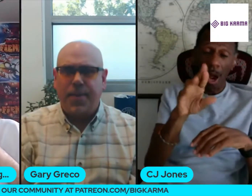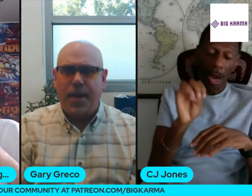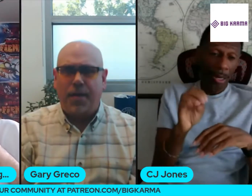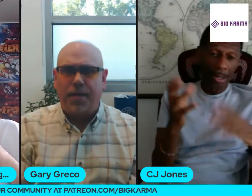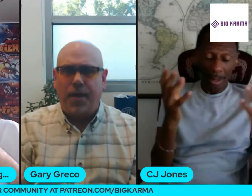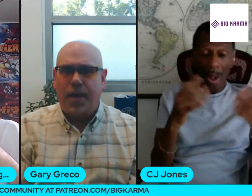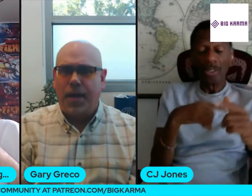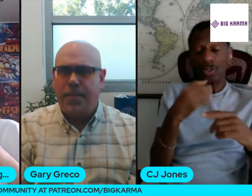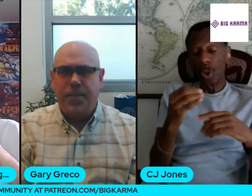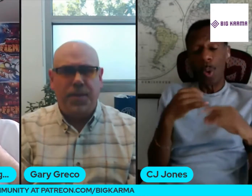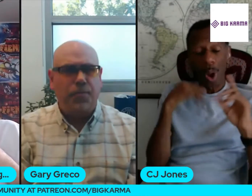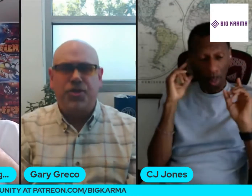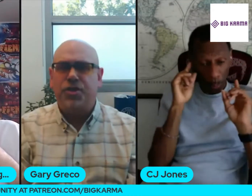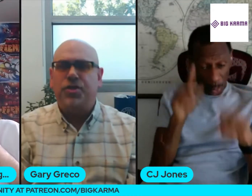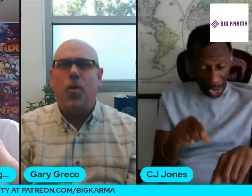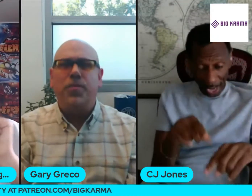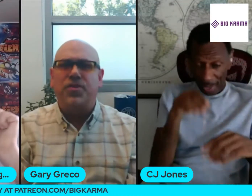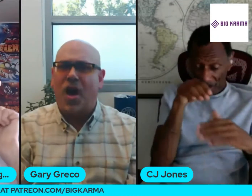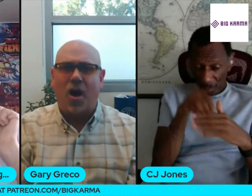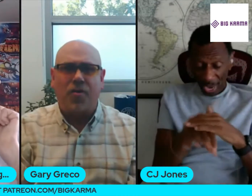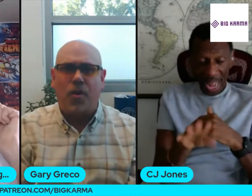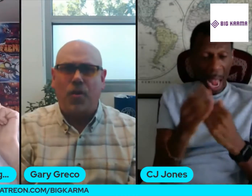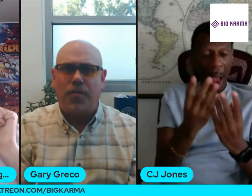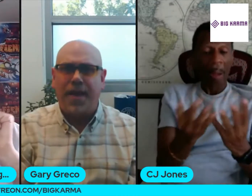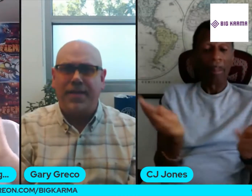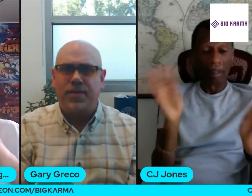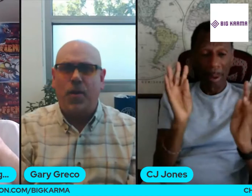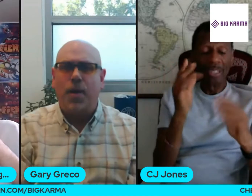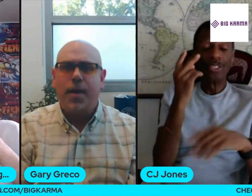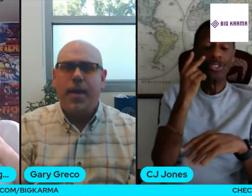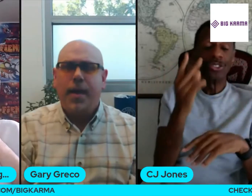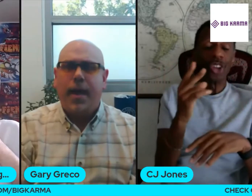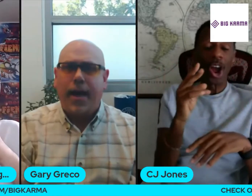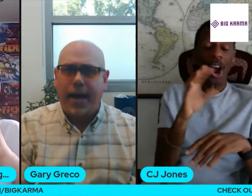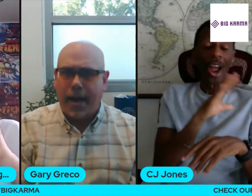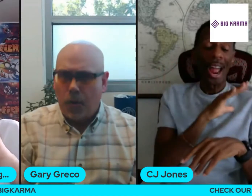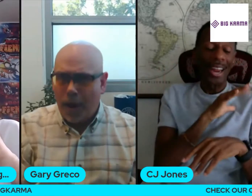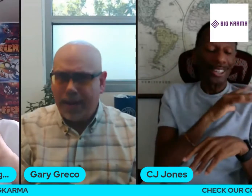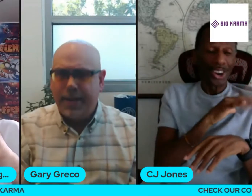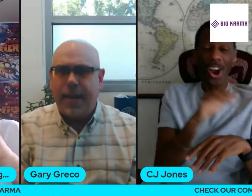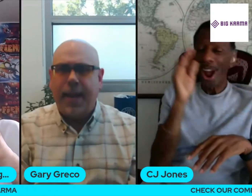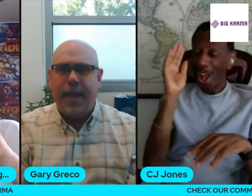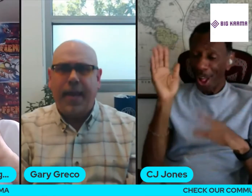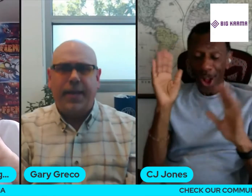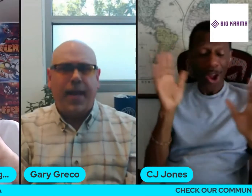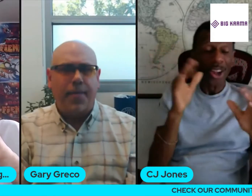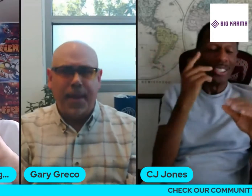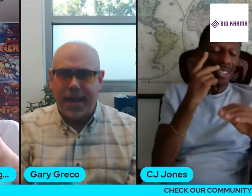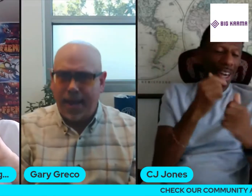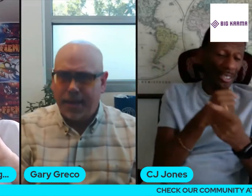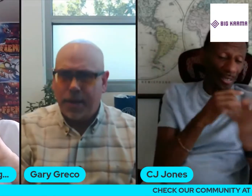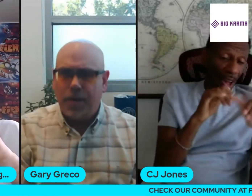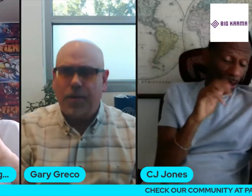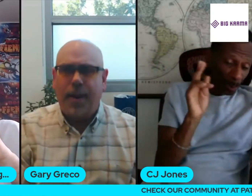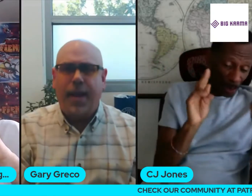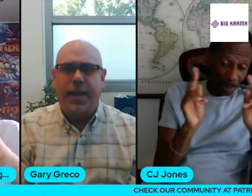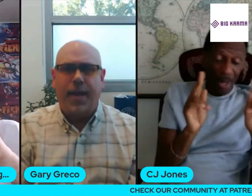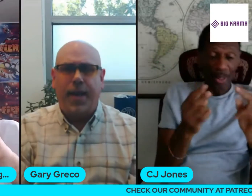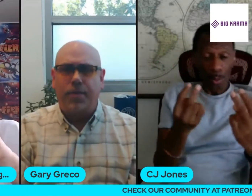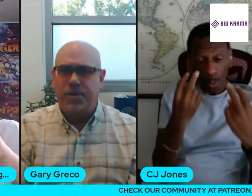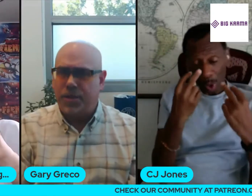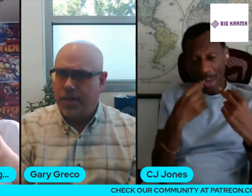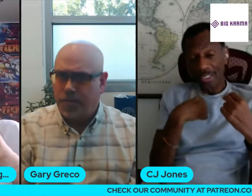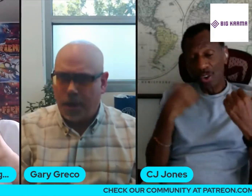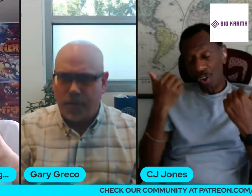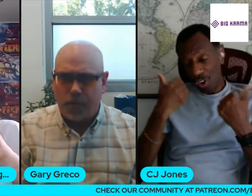this email that was just so bizarre, the whole event. So I went and I met Edgar, and